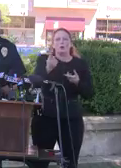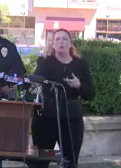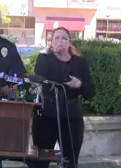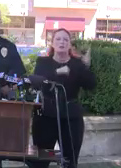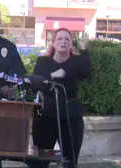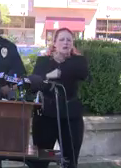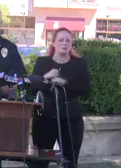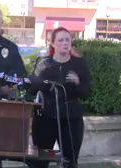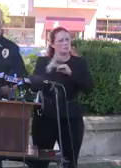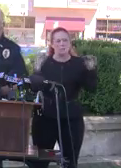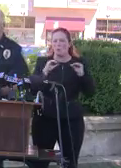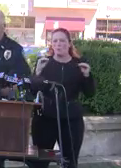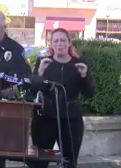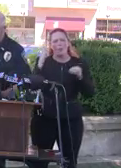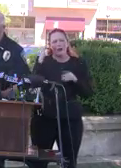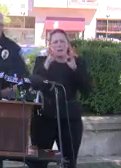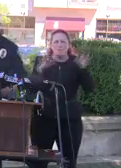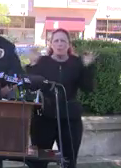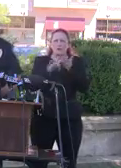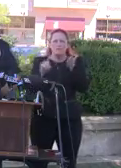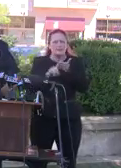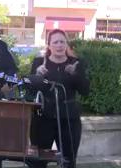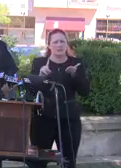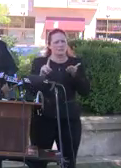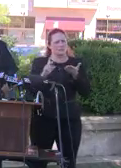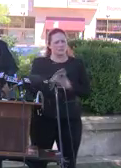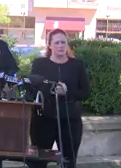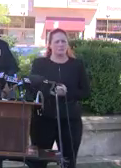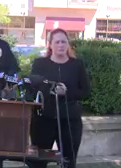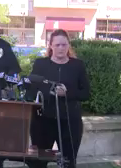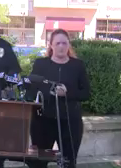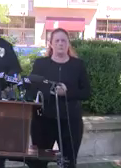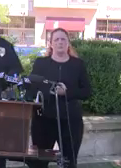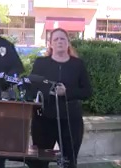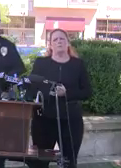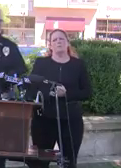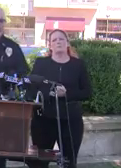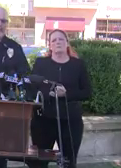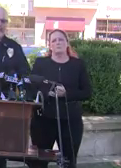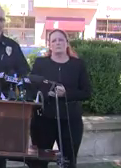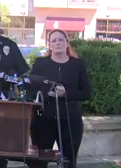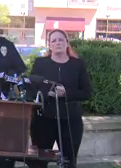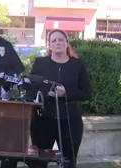involved and very, very important investigation. All right, let's talk about